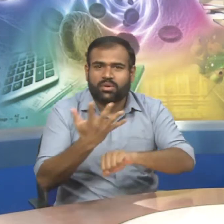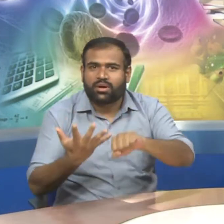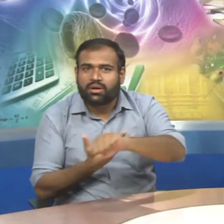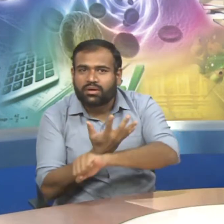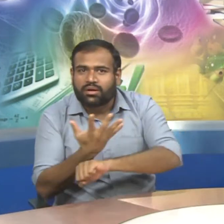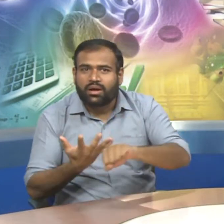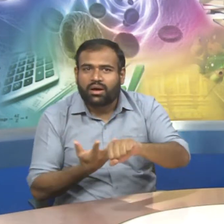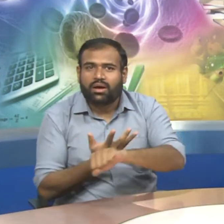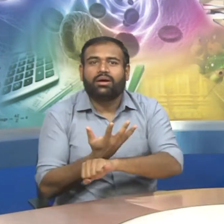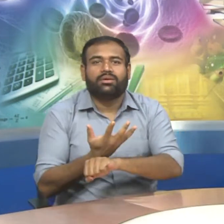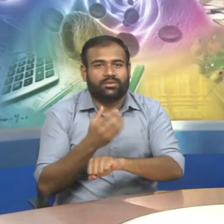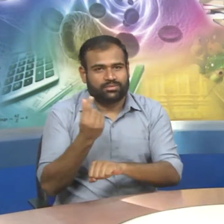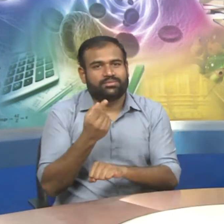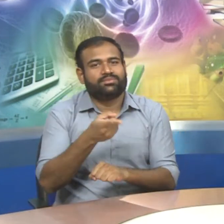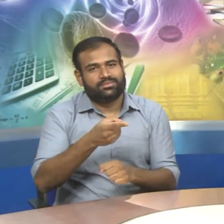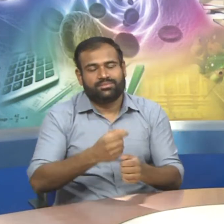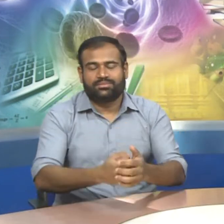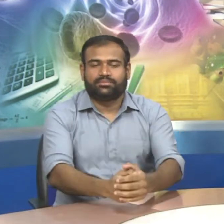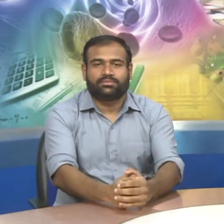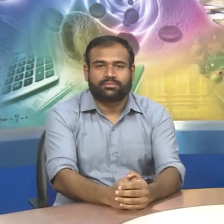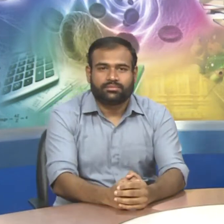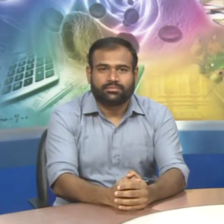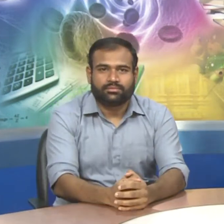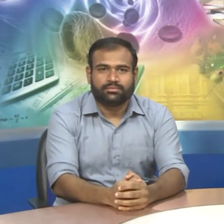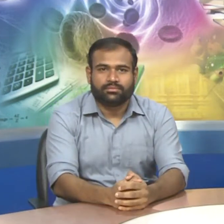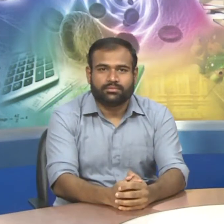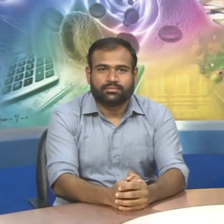train, 5 hours. So similarly we use this.